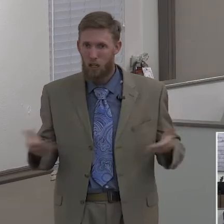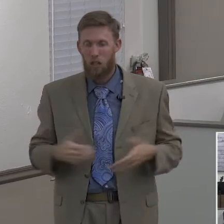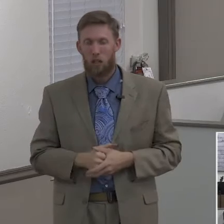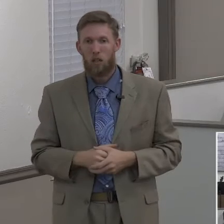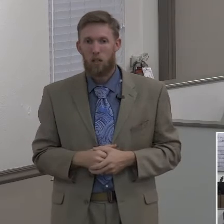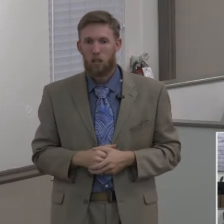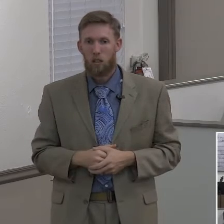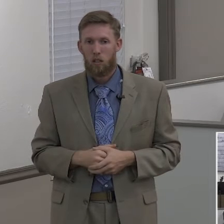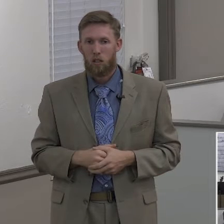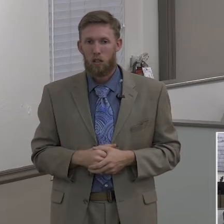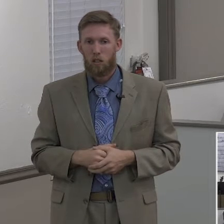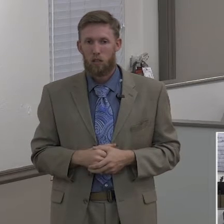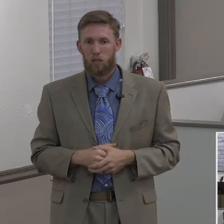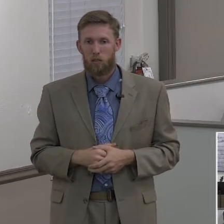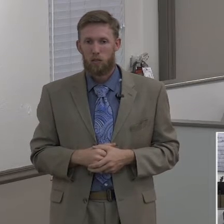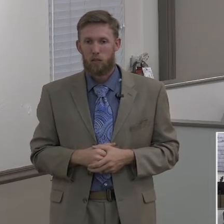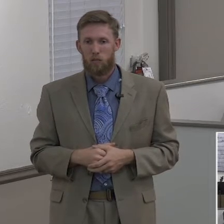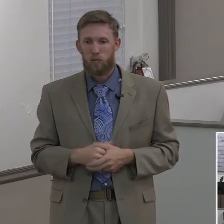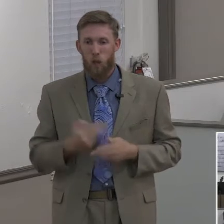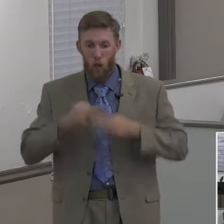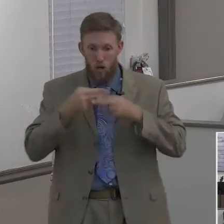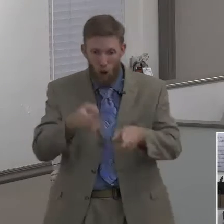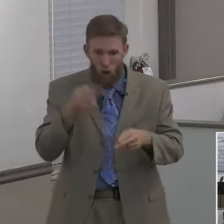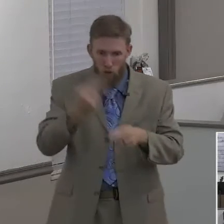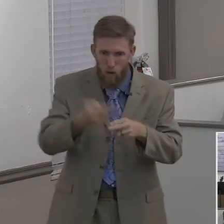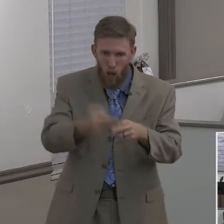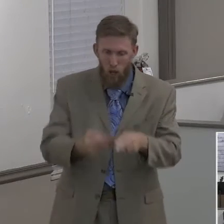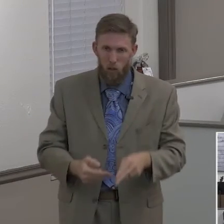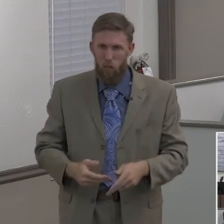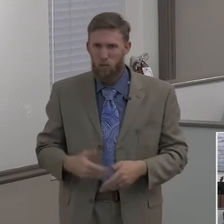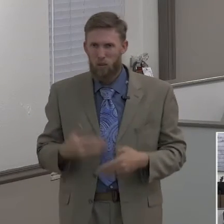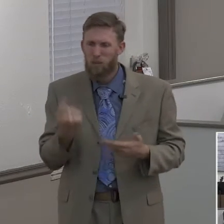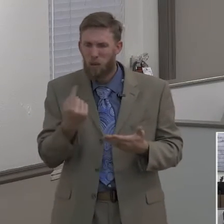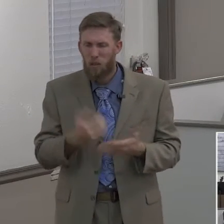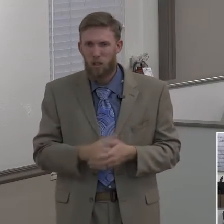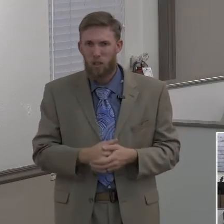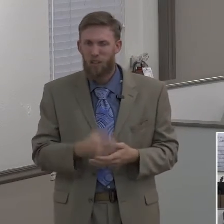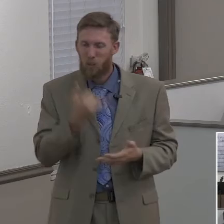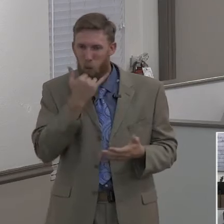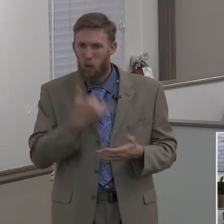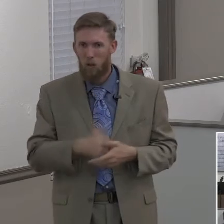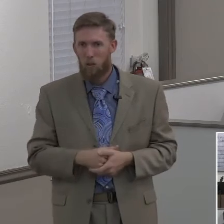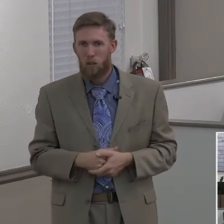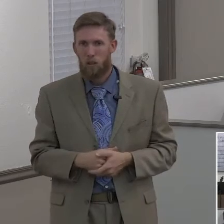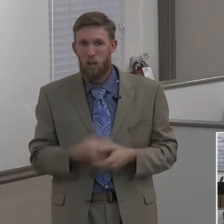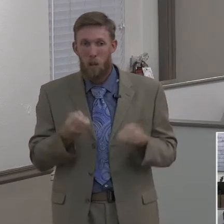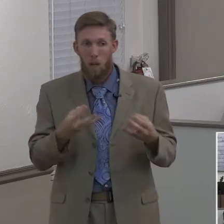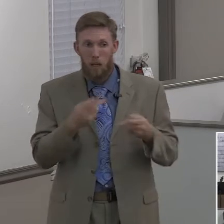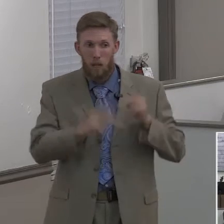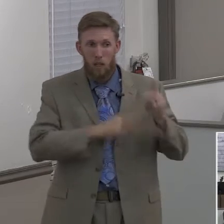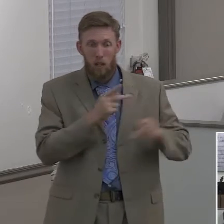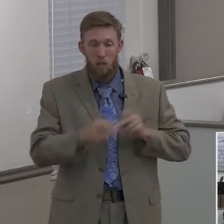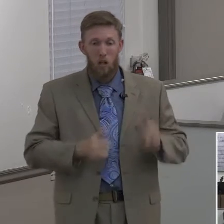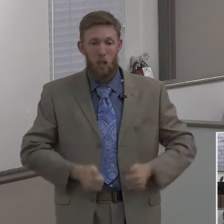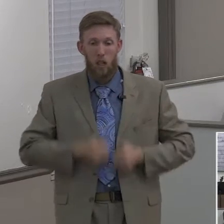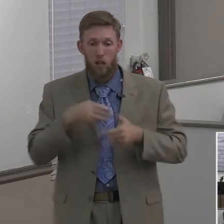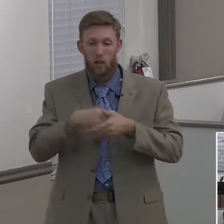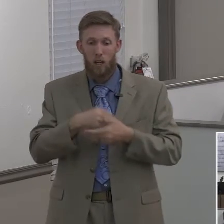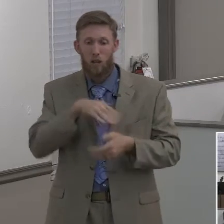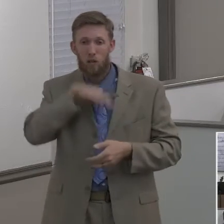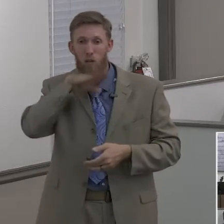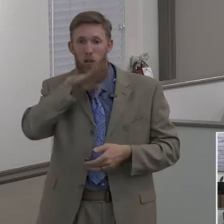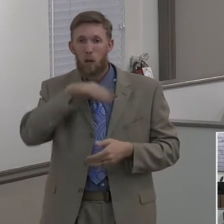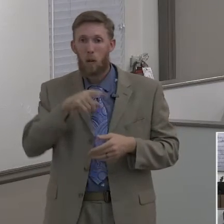Or calling them names. Now listen carefully to my next point. Many people live in